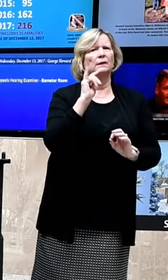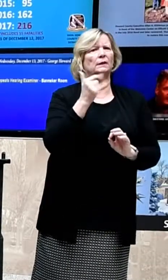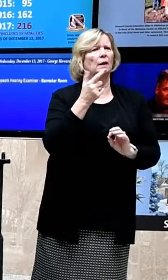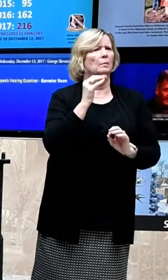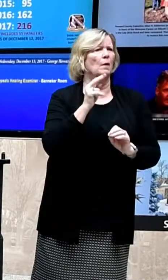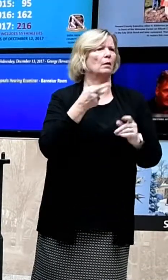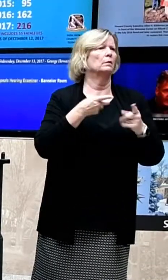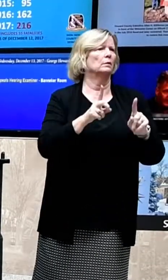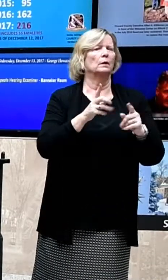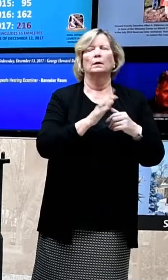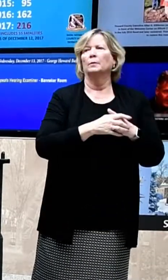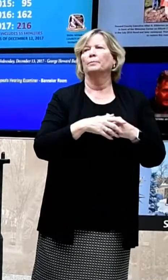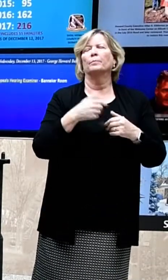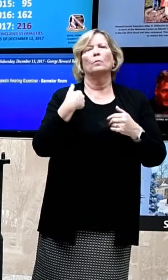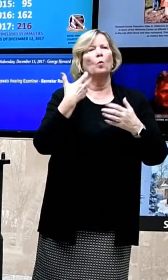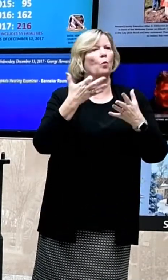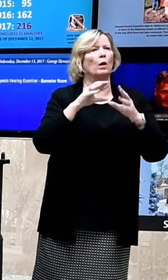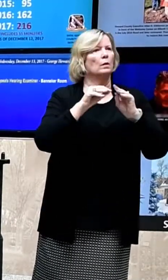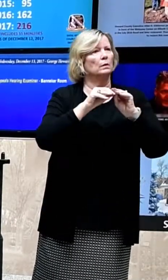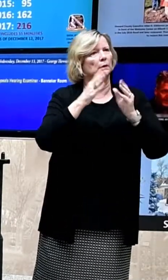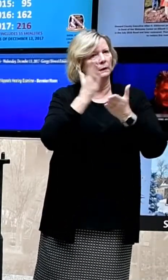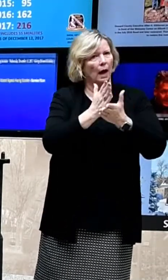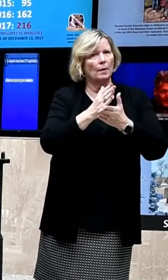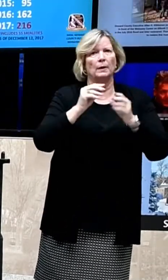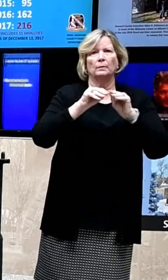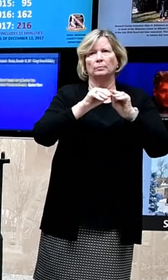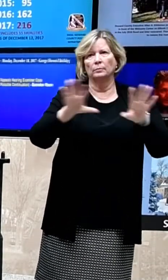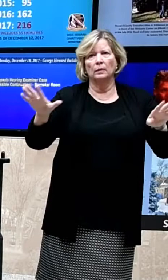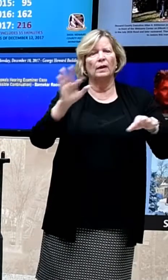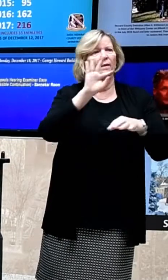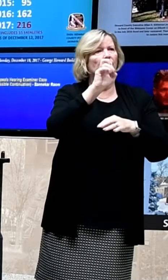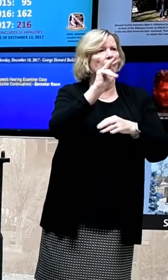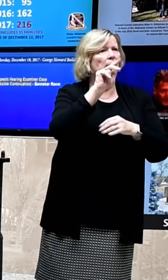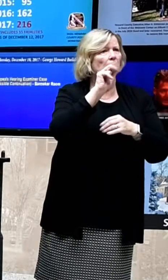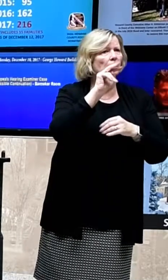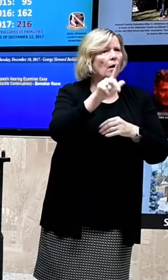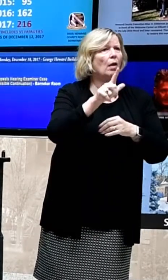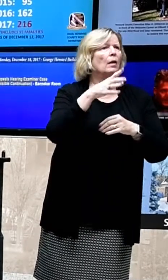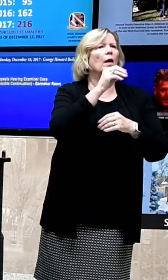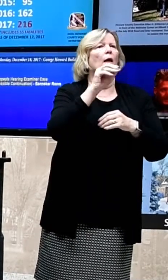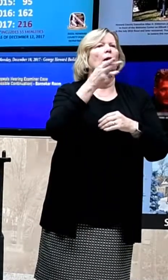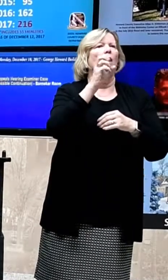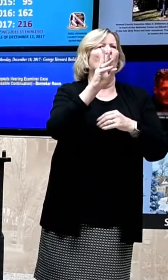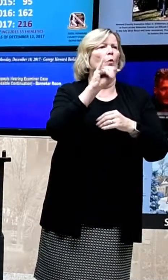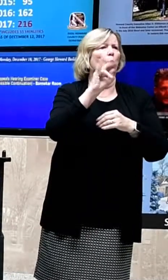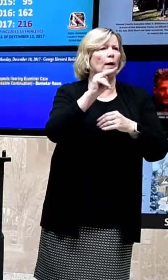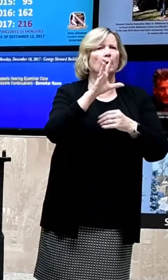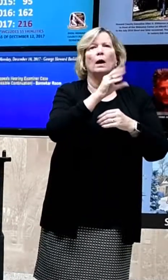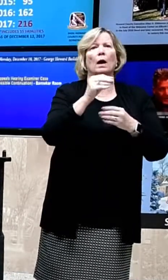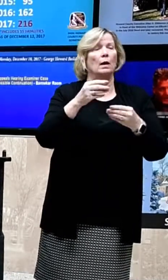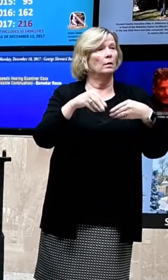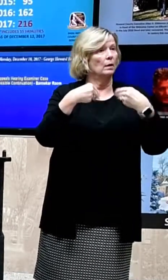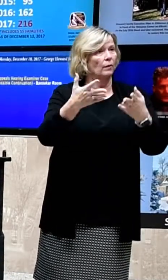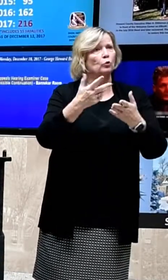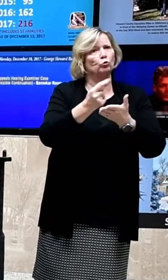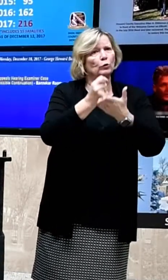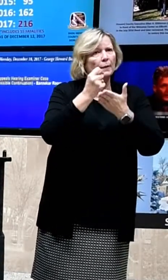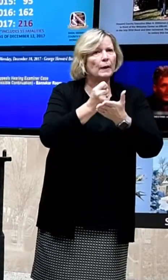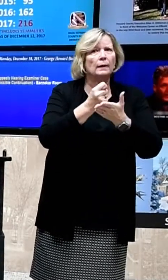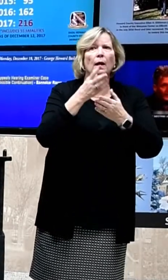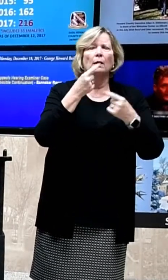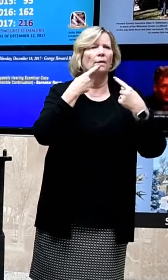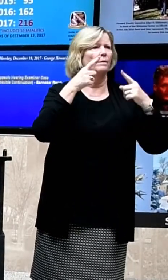curtail the influx of illegal drugs like heroin and fentanyl, and are expanding timely and effective treatment